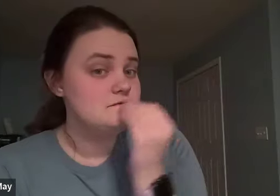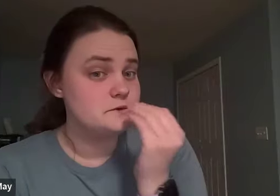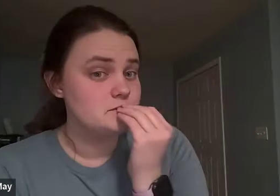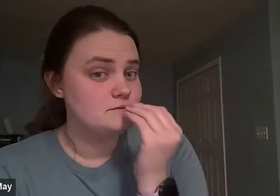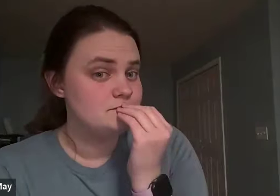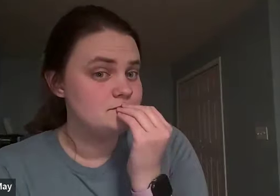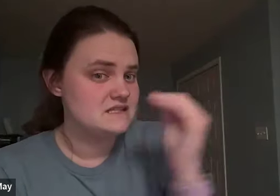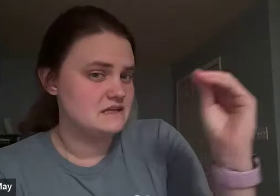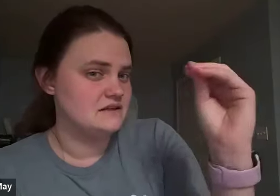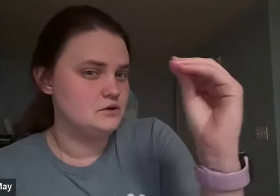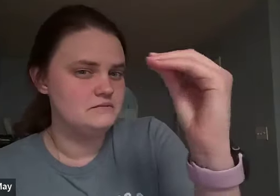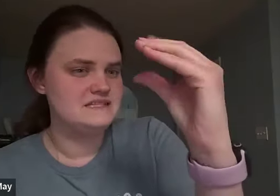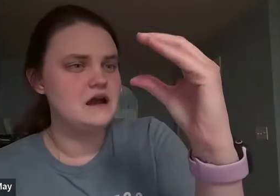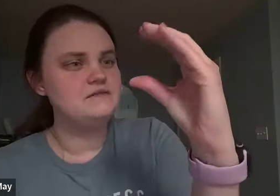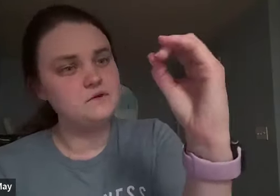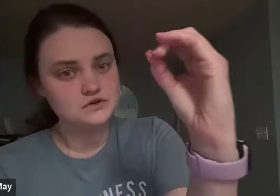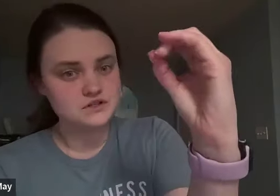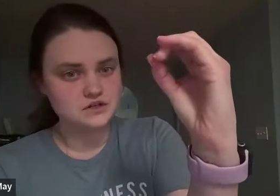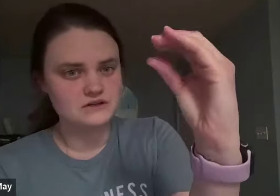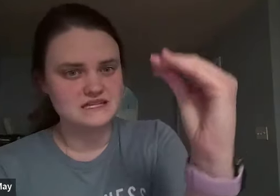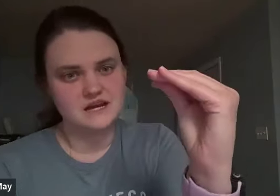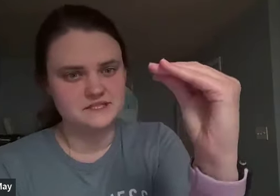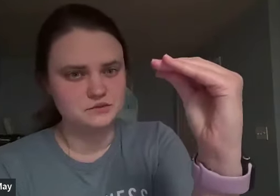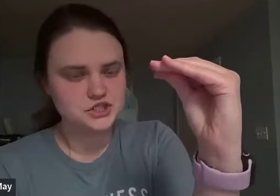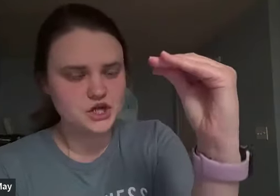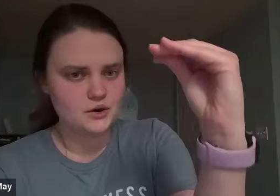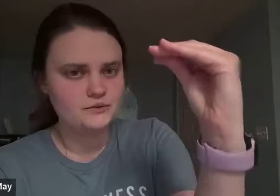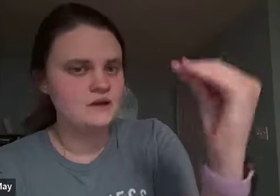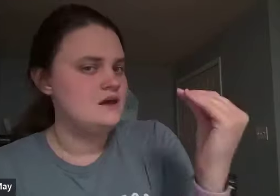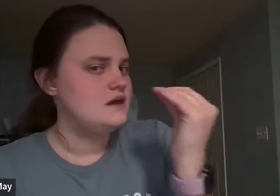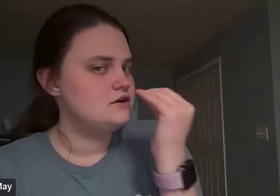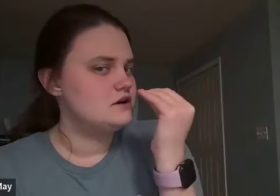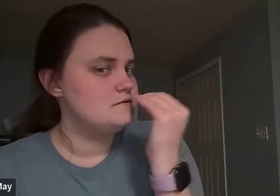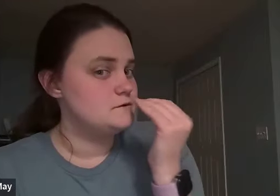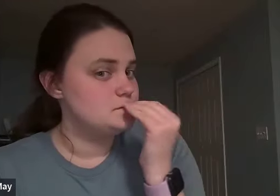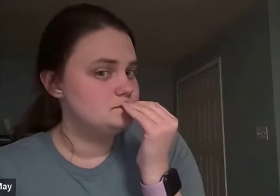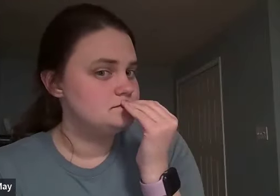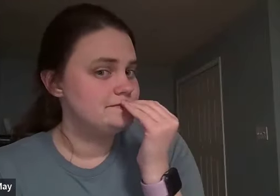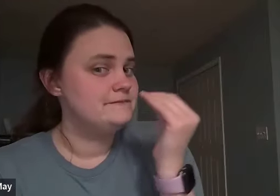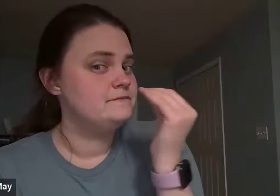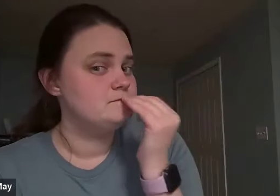food. It's like it's not a full circle. It's like kind of a smushed O, and you're going to go food.